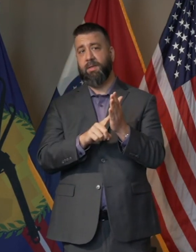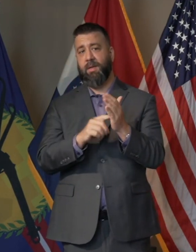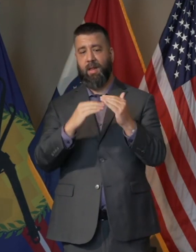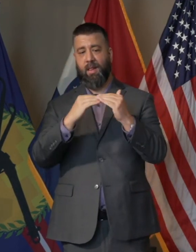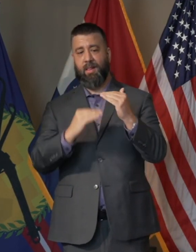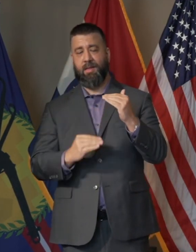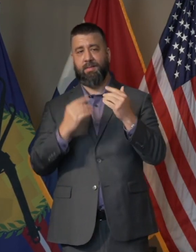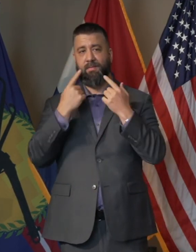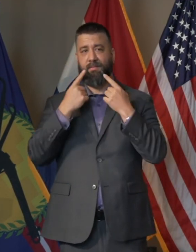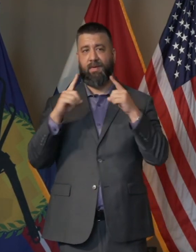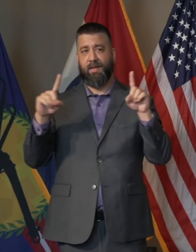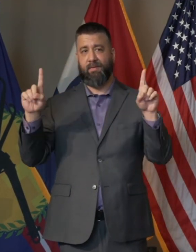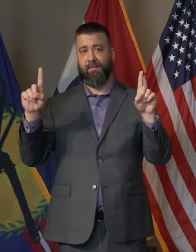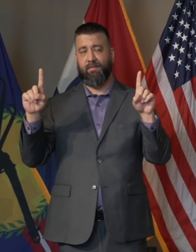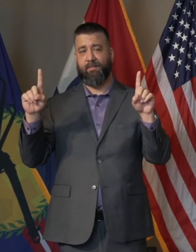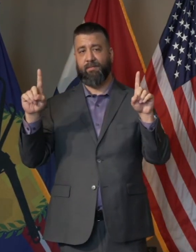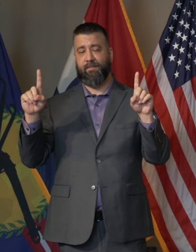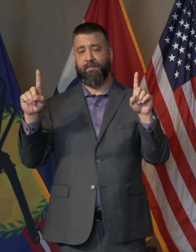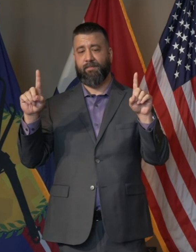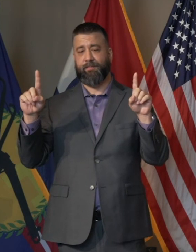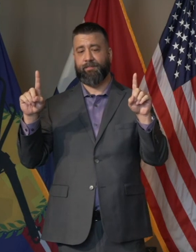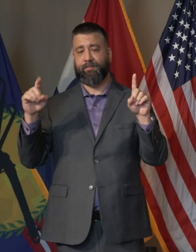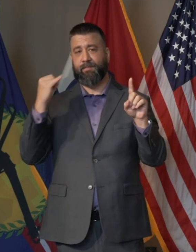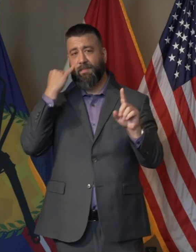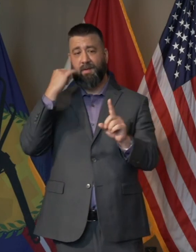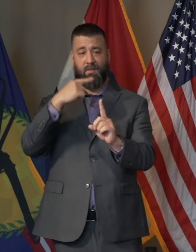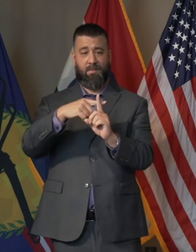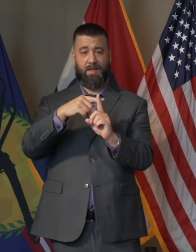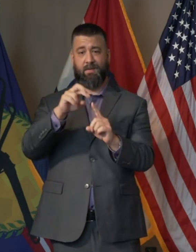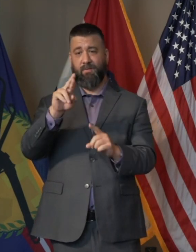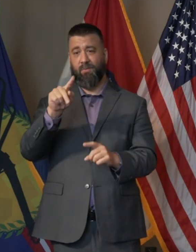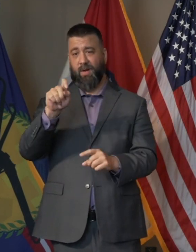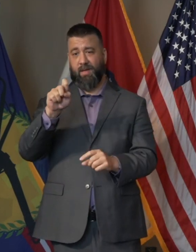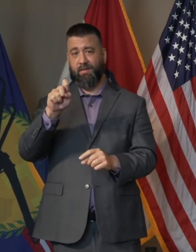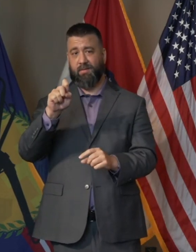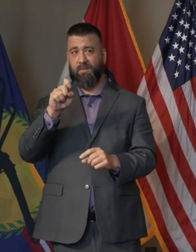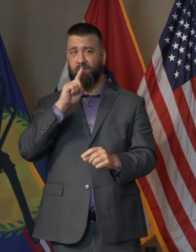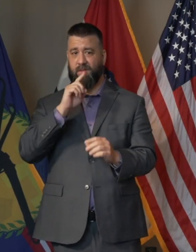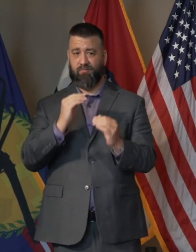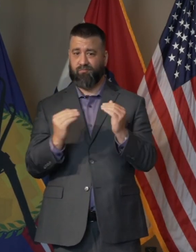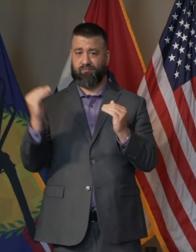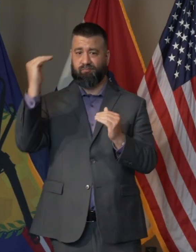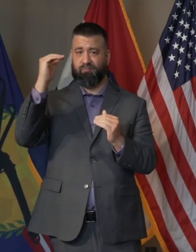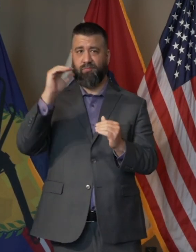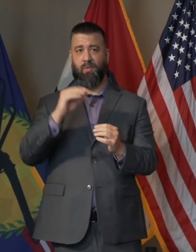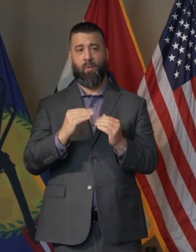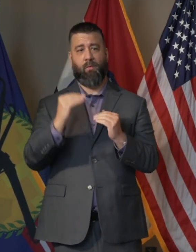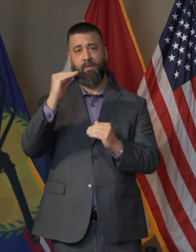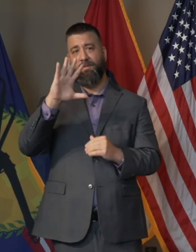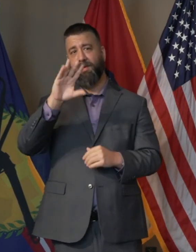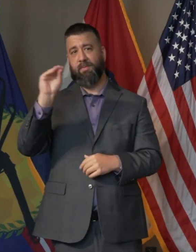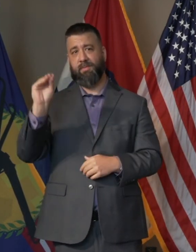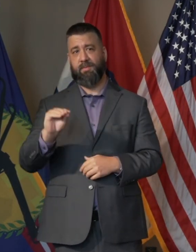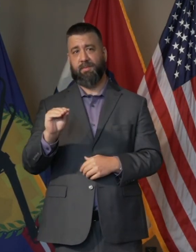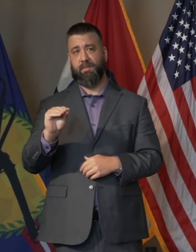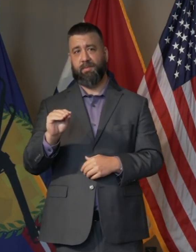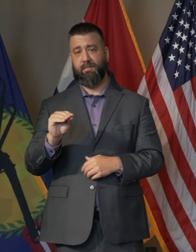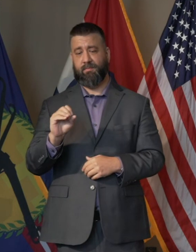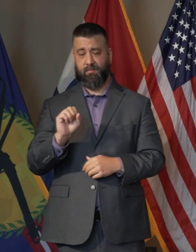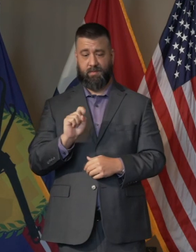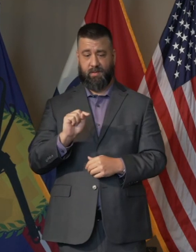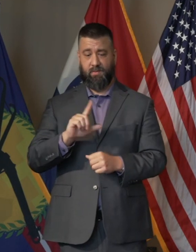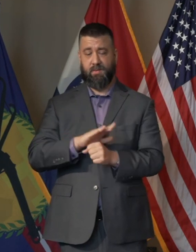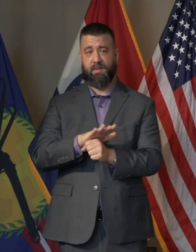less effective when the positivity rate in a community is over 5%. In St. Louis